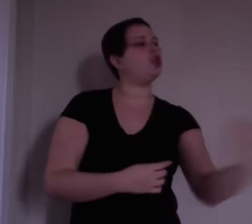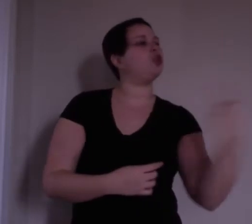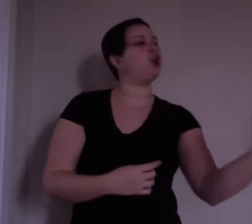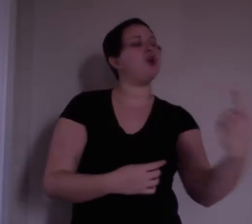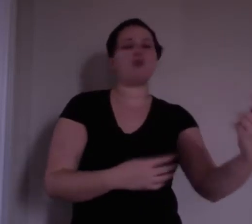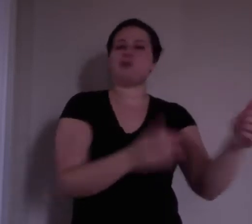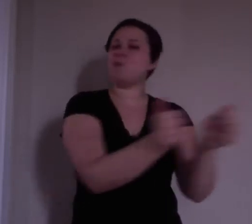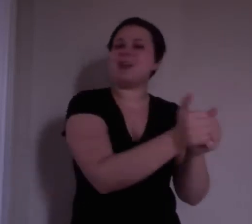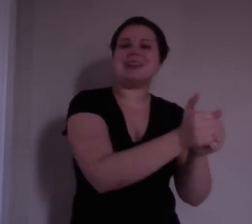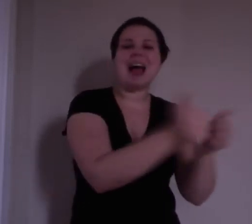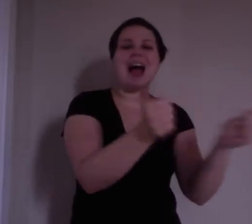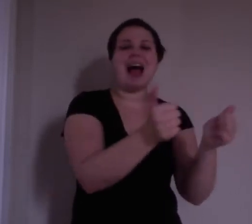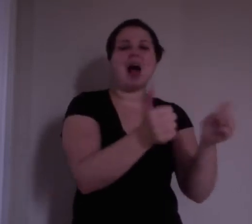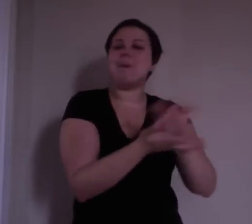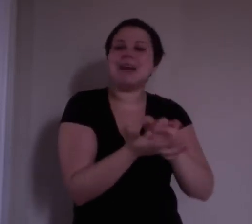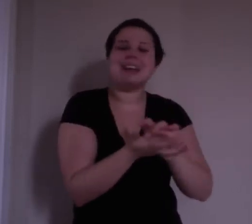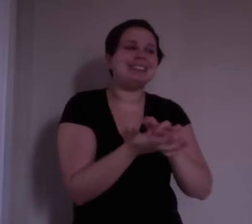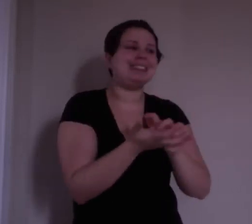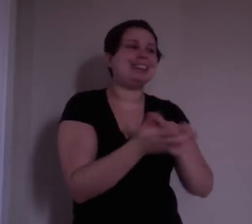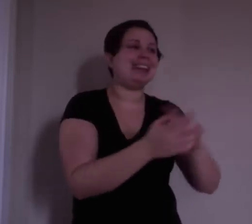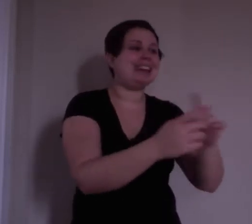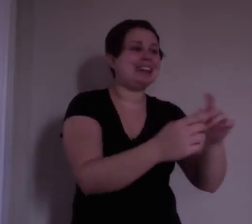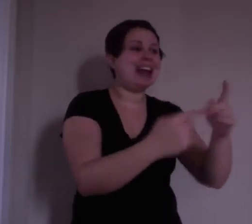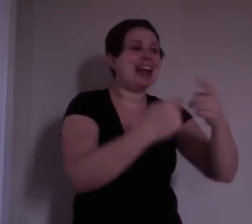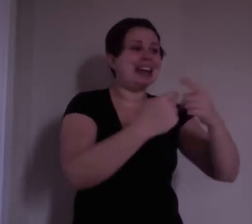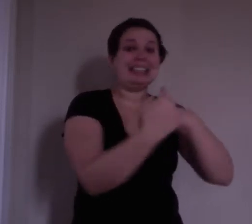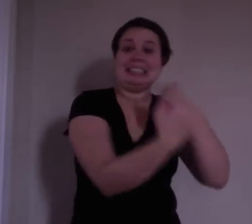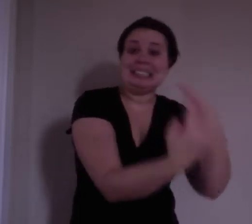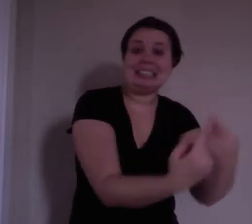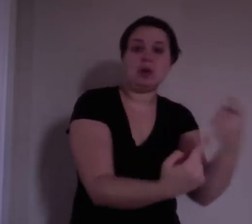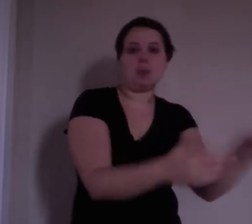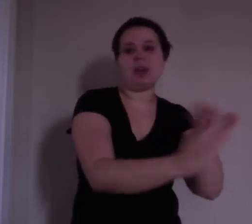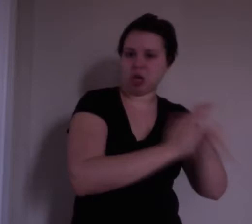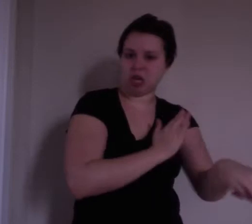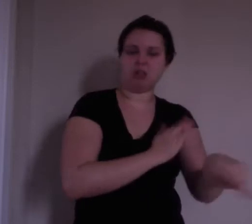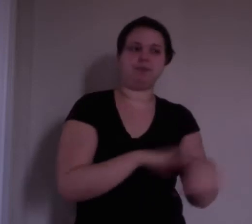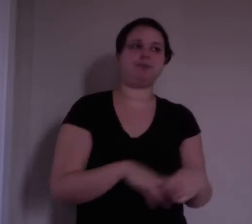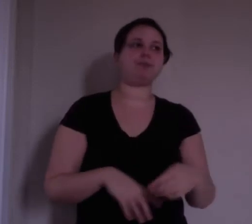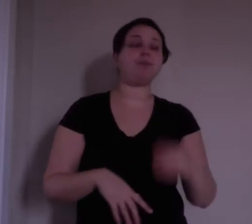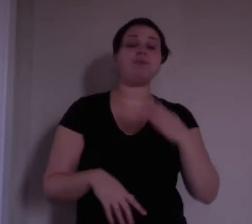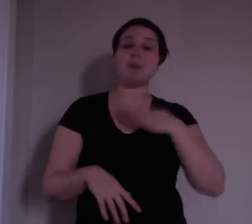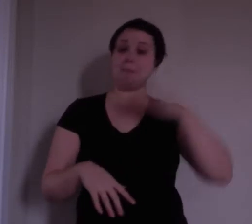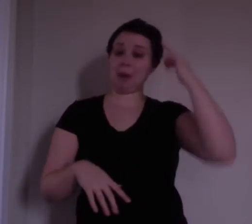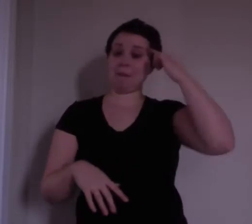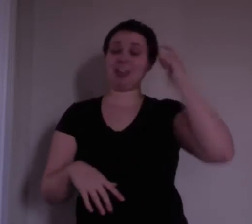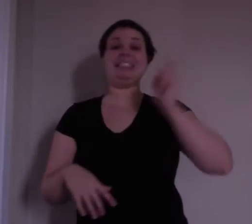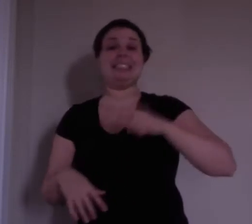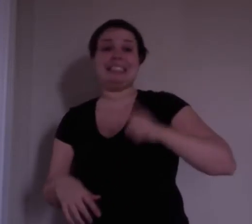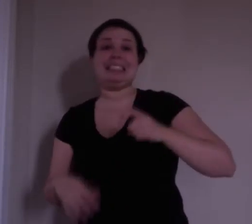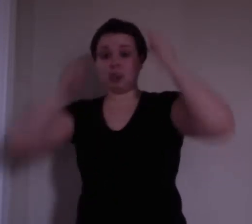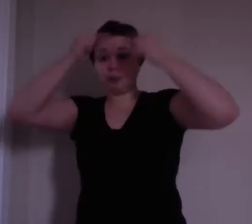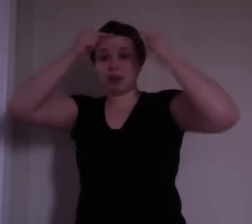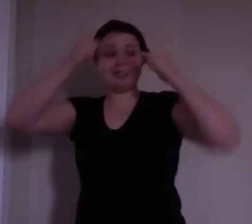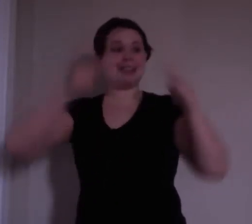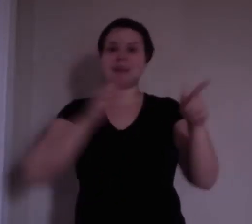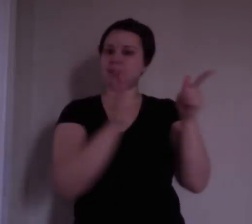killed. My brain had to process that this is legal. This is the way that